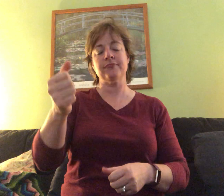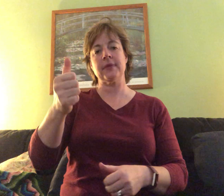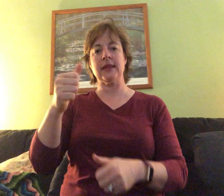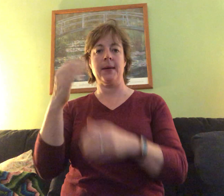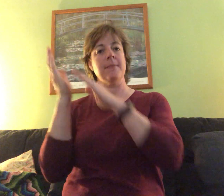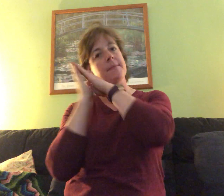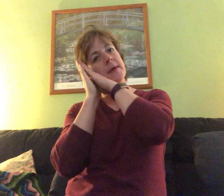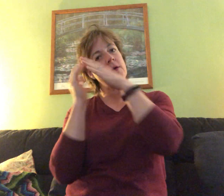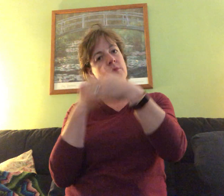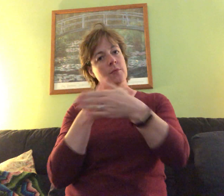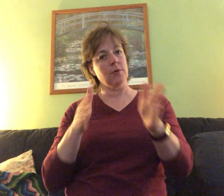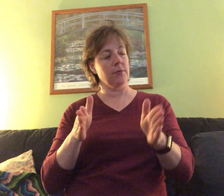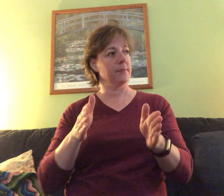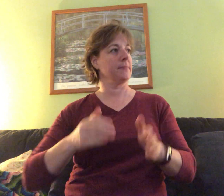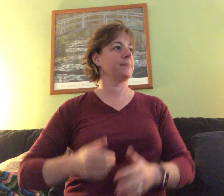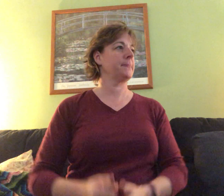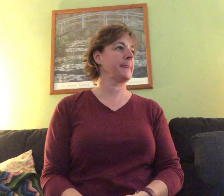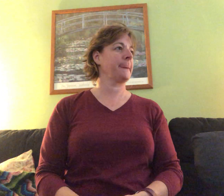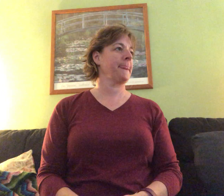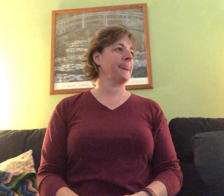having the bathroom.